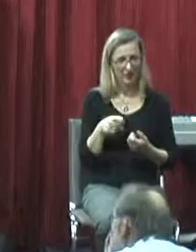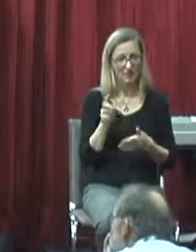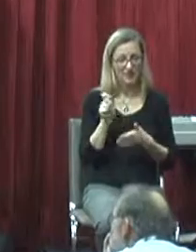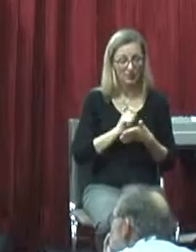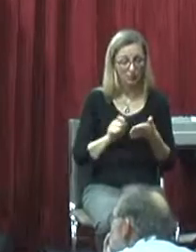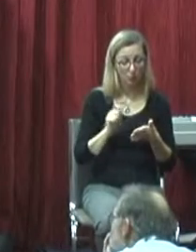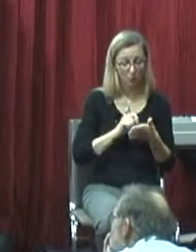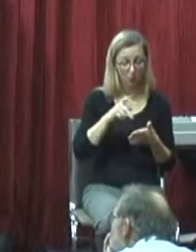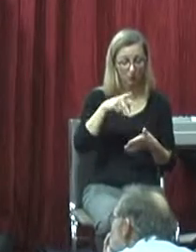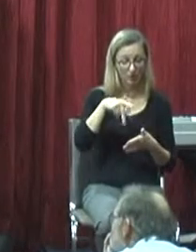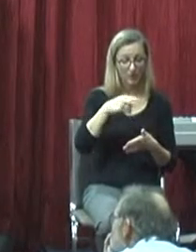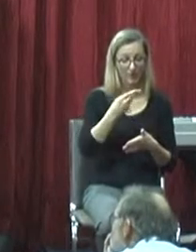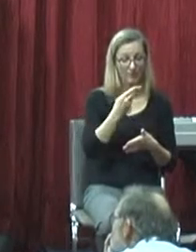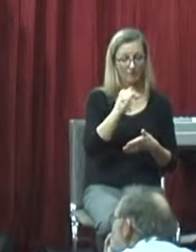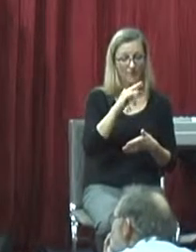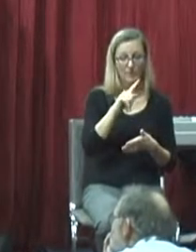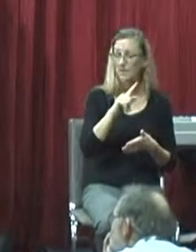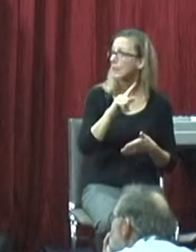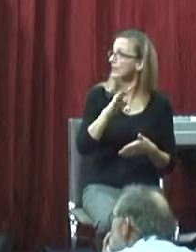this, Philippians 4.